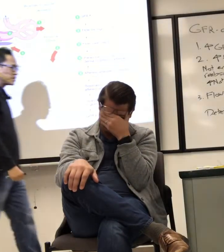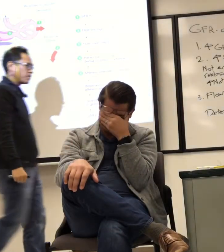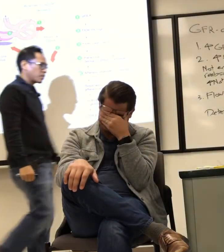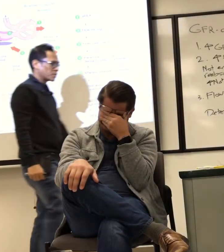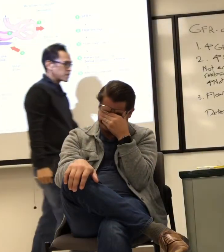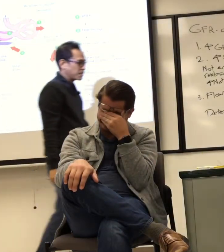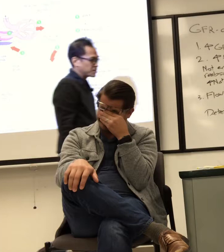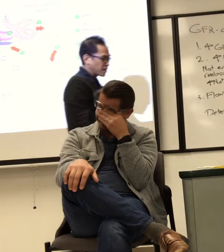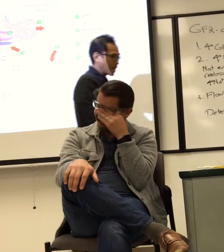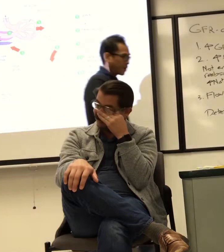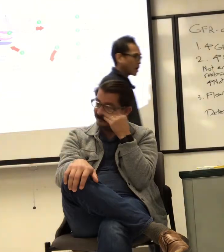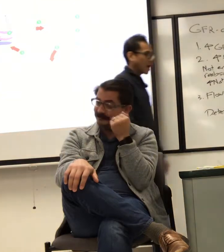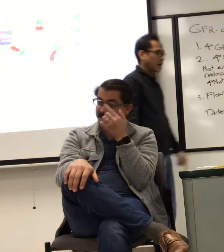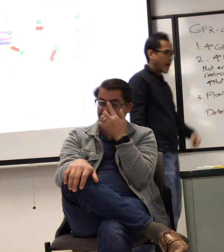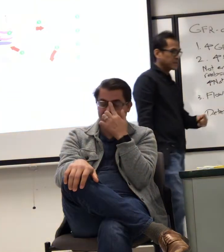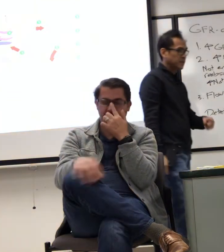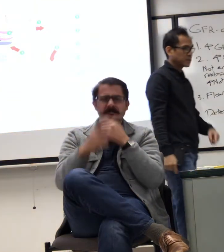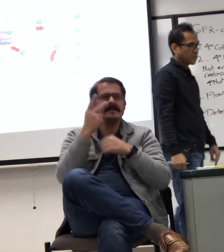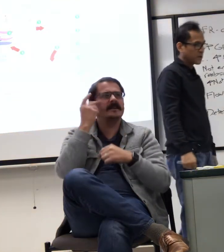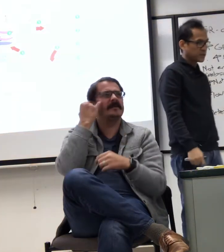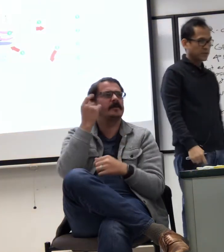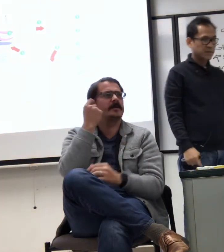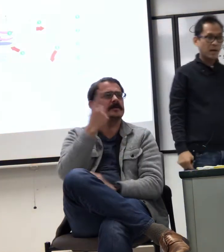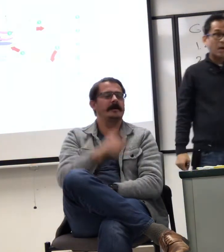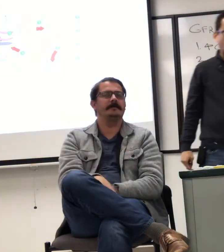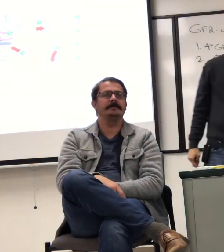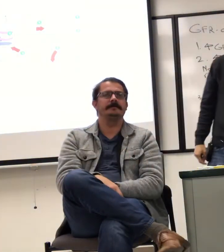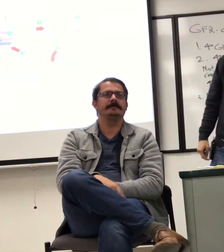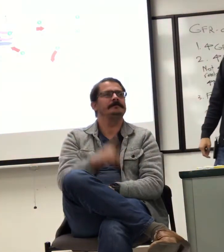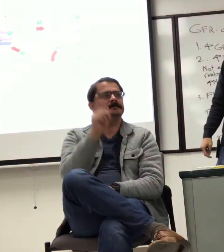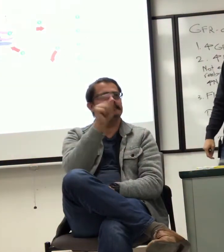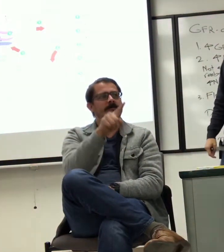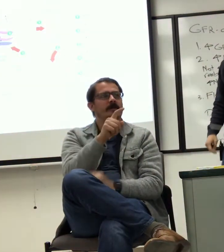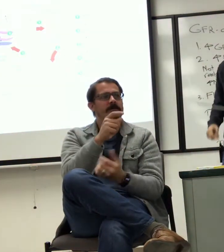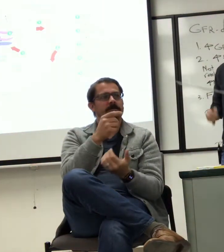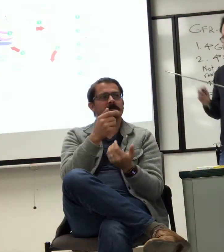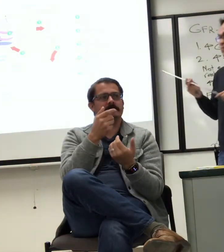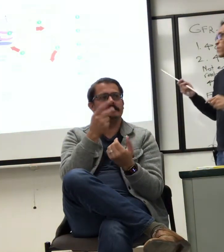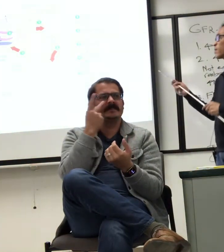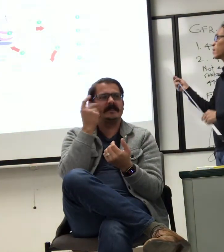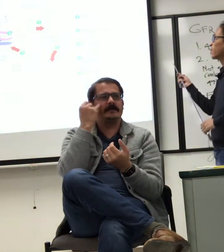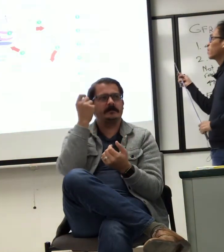Okay, let me see if you understand this in Anna. I'm going to ask you this question. This is not how it works, but